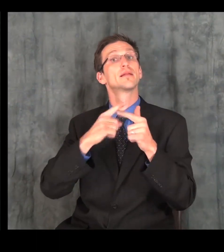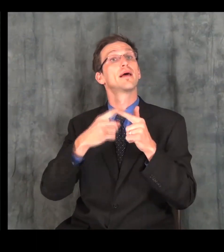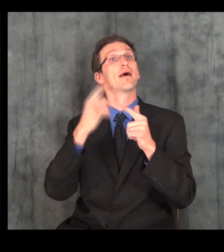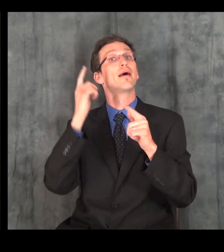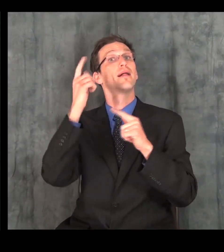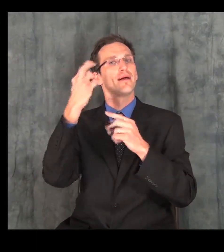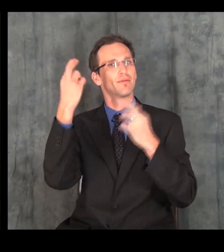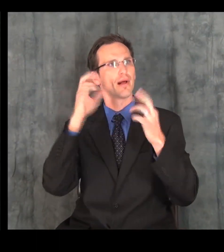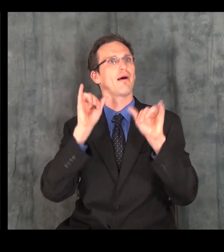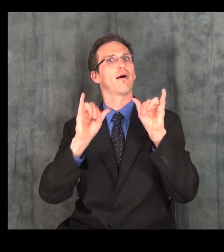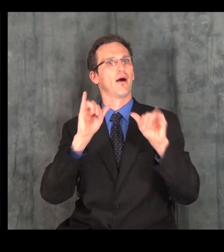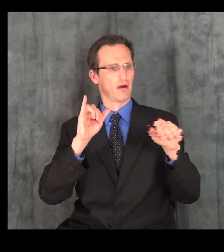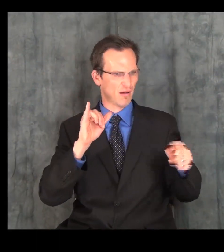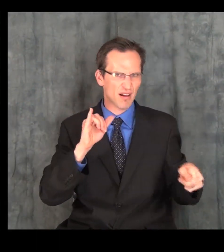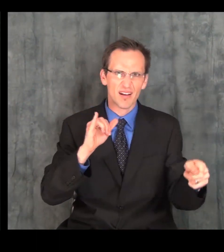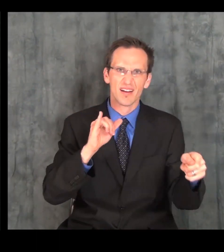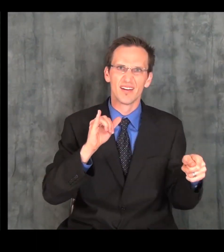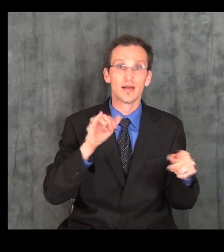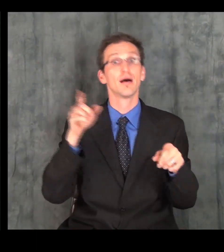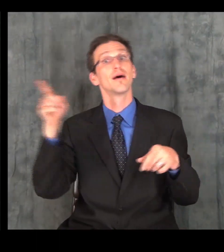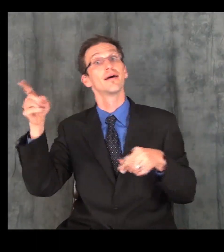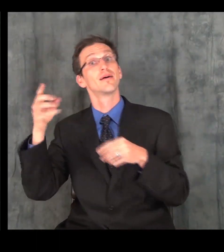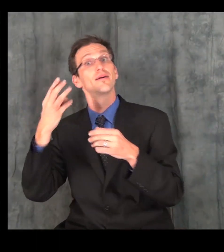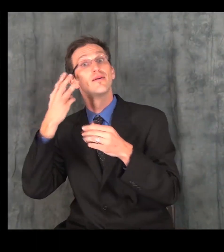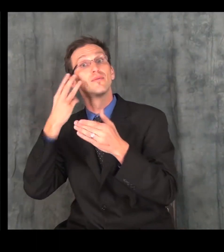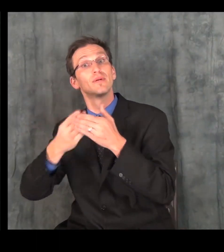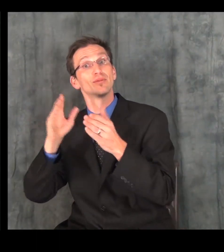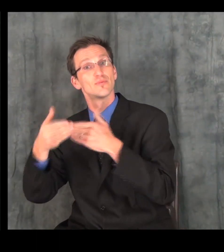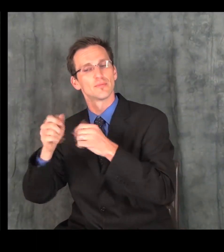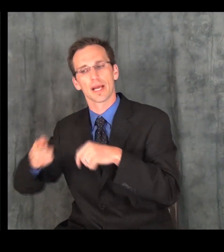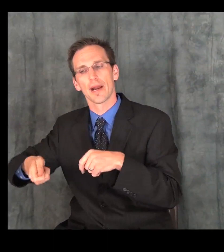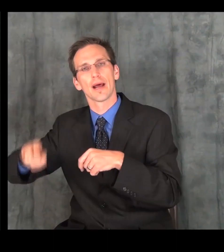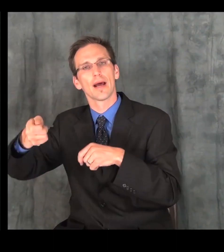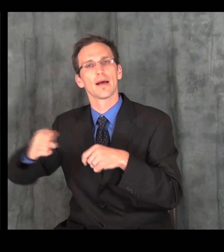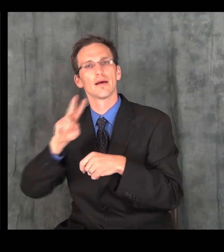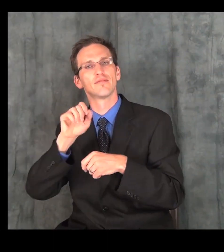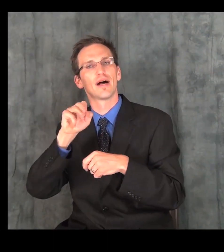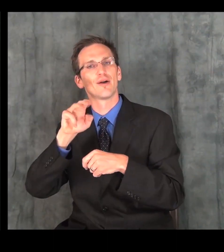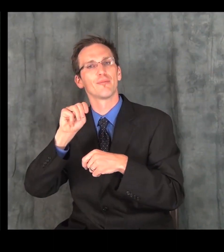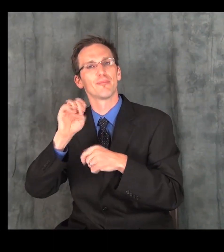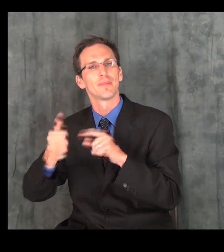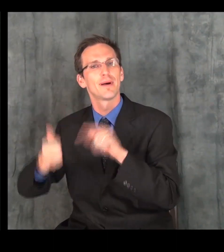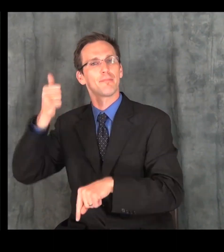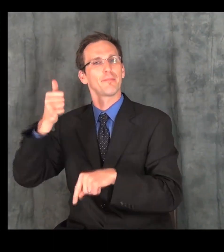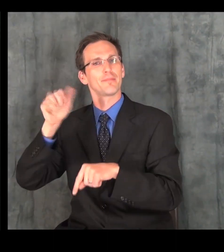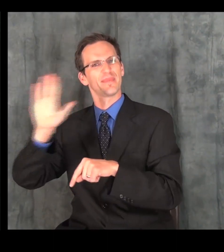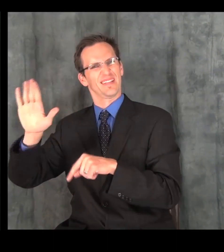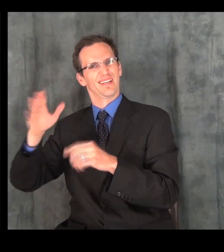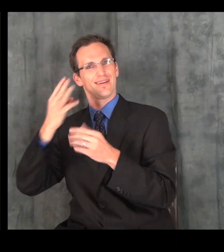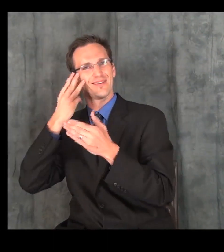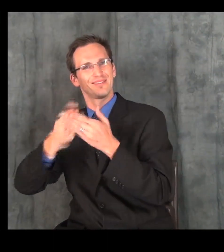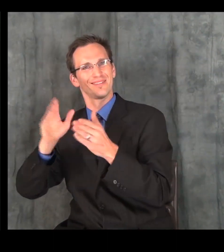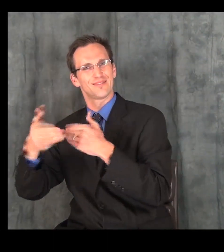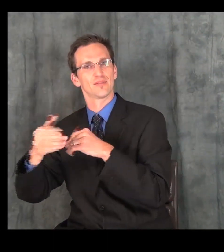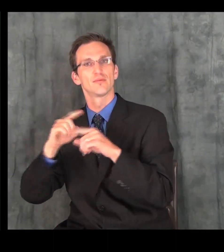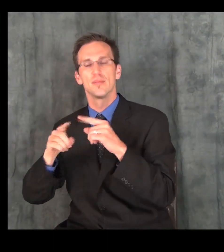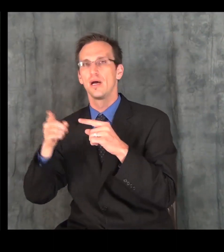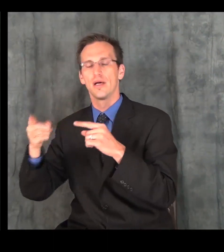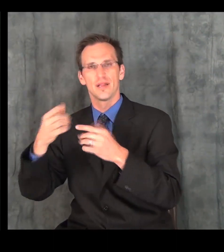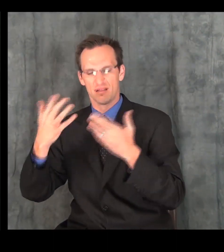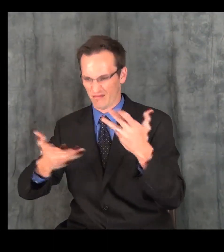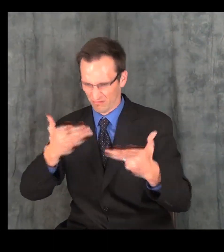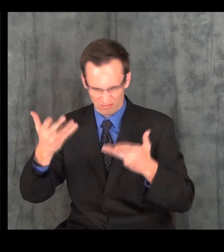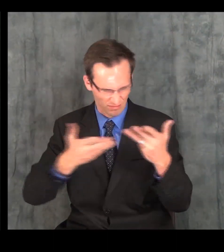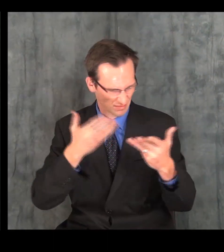a volume control in the remote witness room which they could adjust to increase the volume in the remote witness room, but it took probably 5 or 10 minutes for them to figure